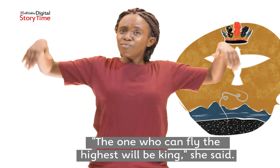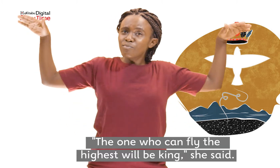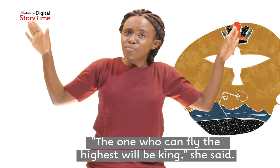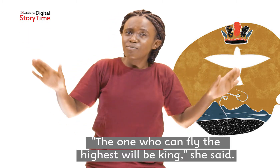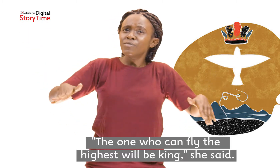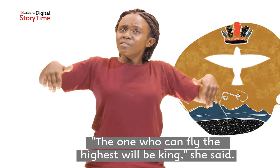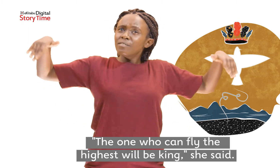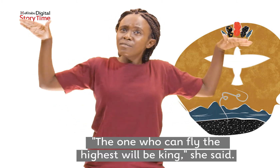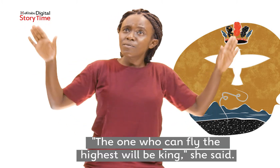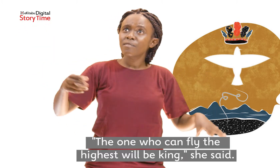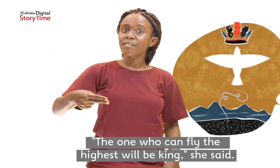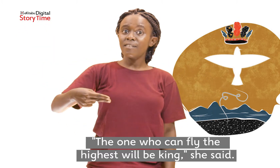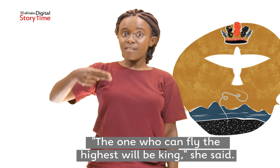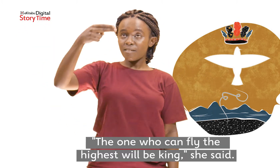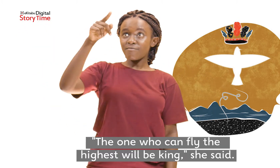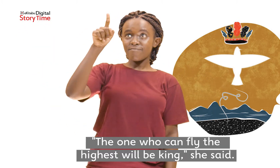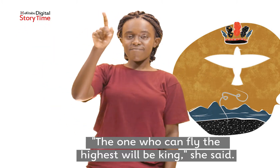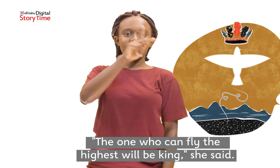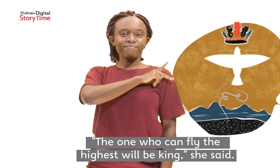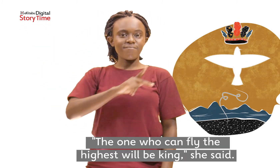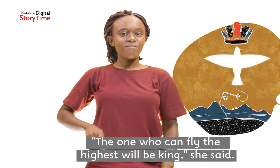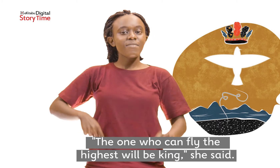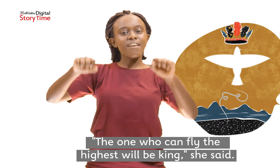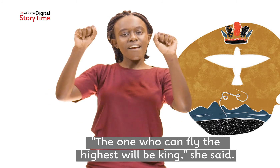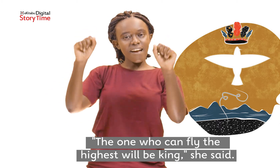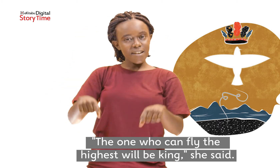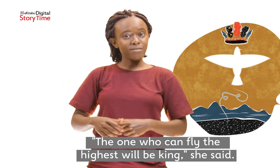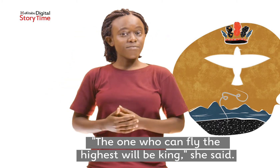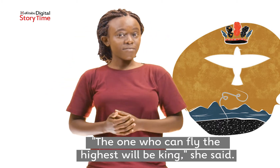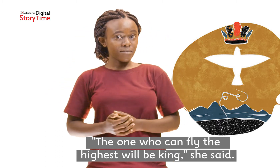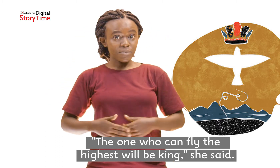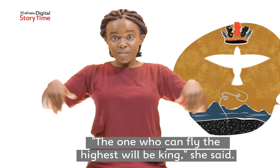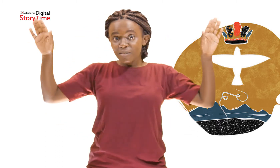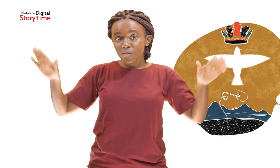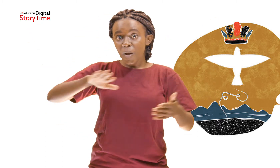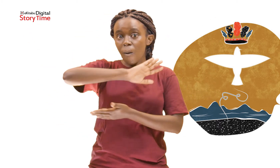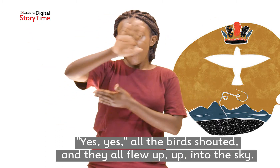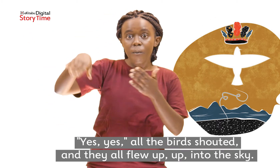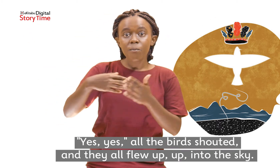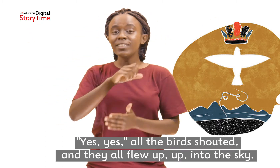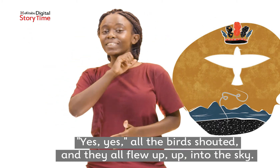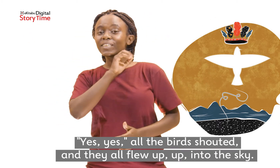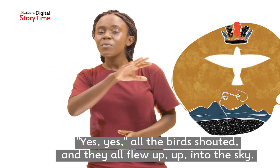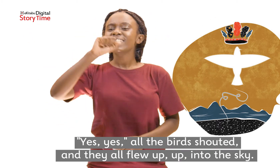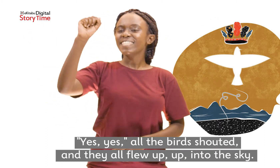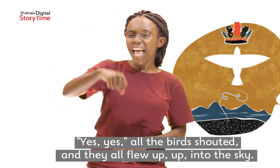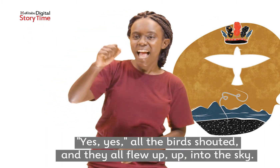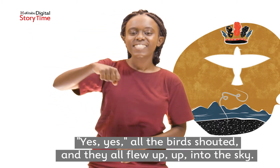The one who can fly the highest will be the king, she said. Yes, yes, all